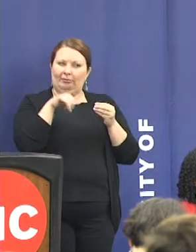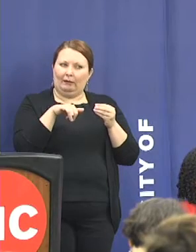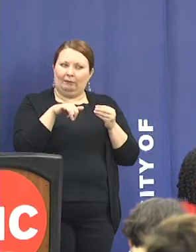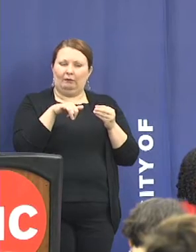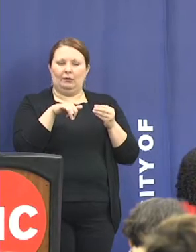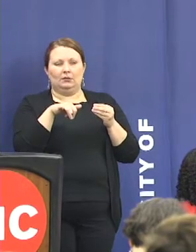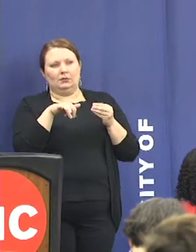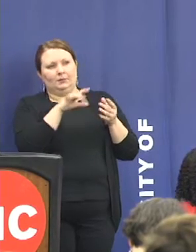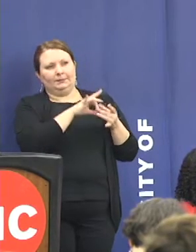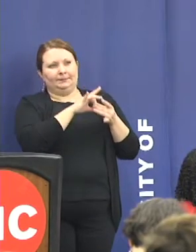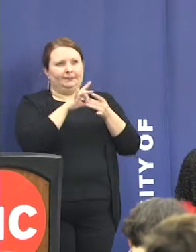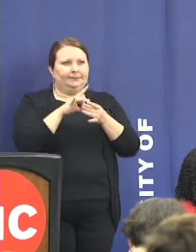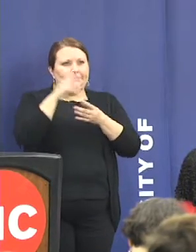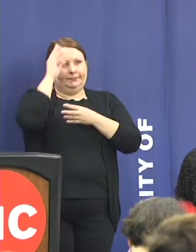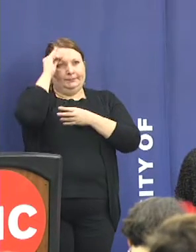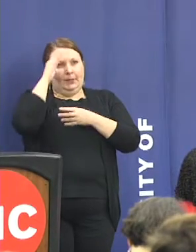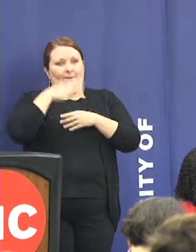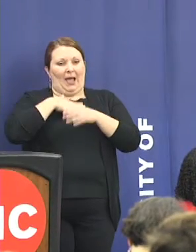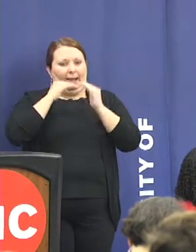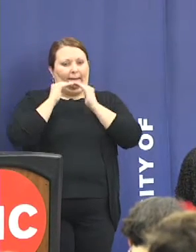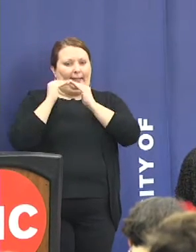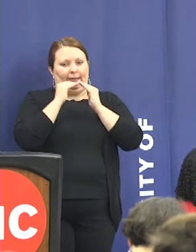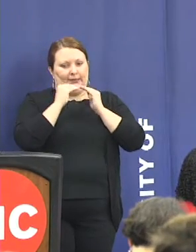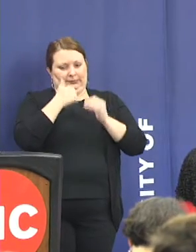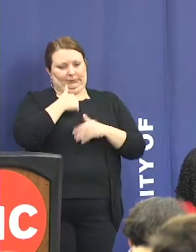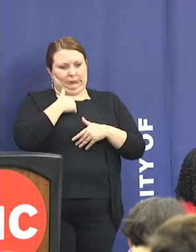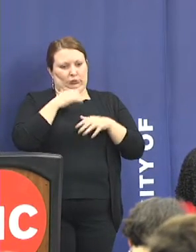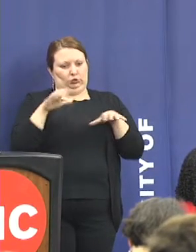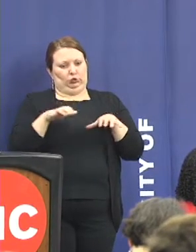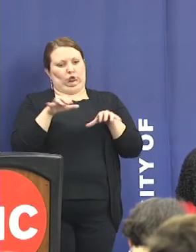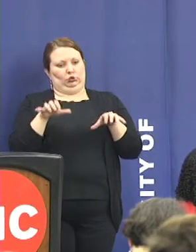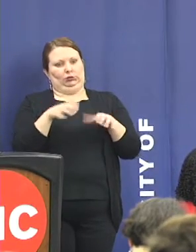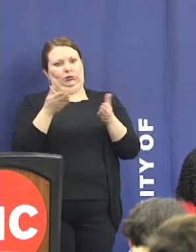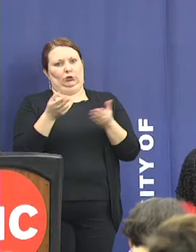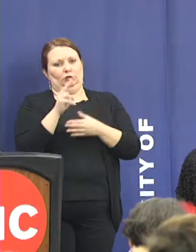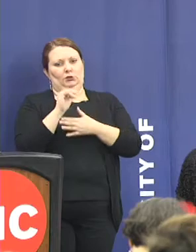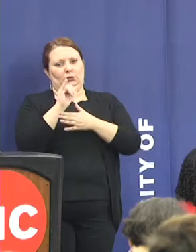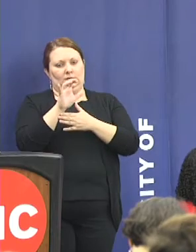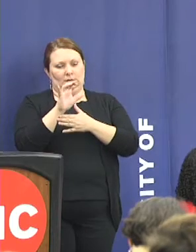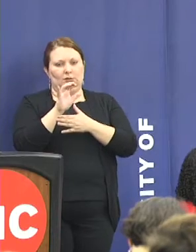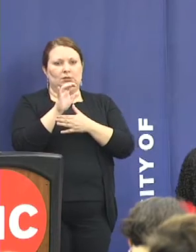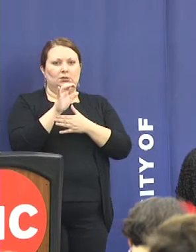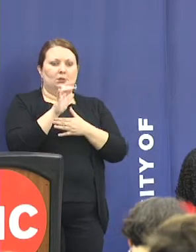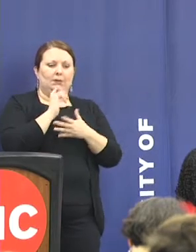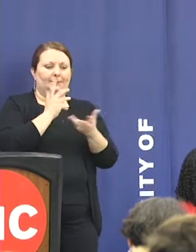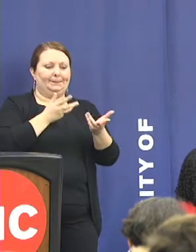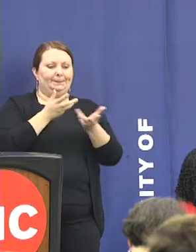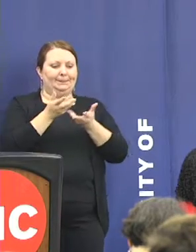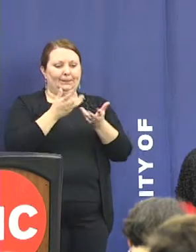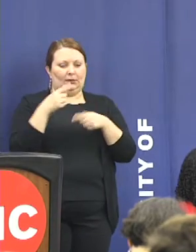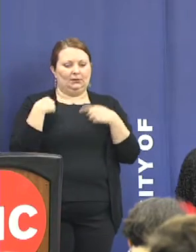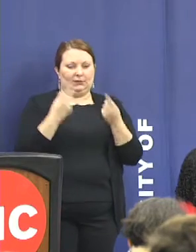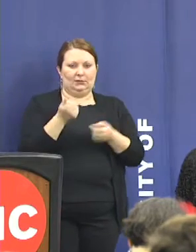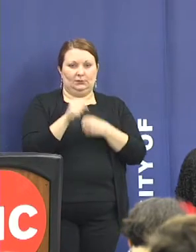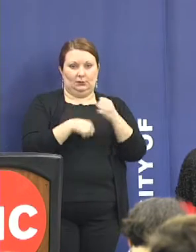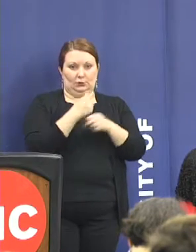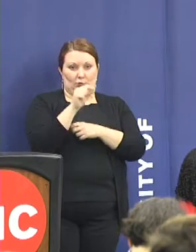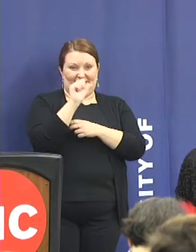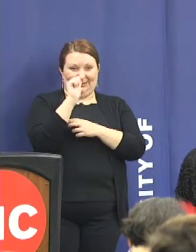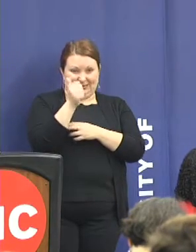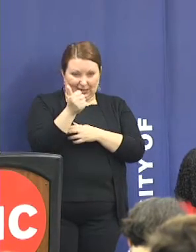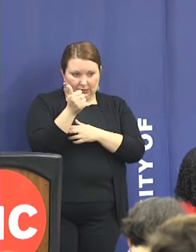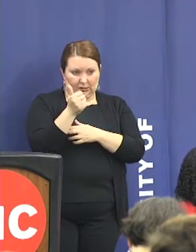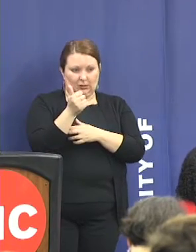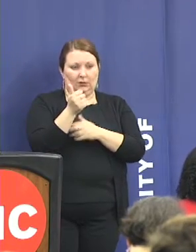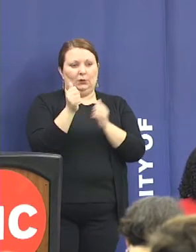in reflection to the work that my colleagues and I have been doing here at UIC and been engaged with since 2010 with